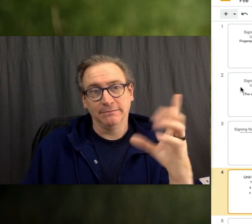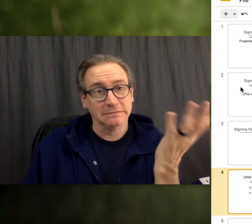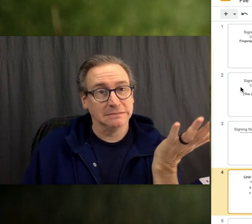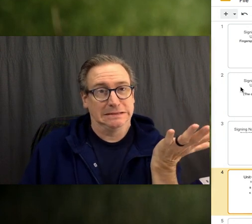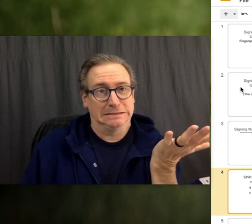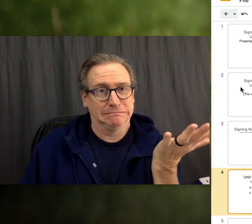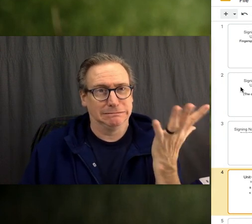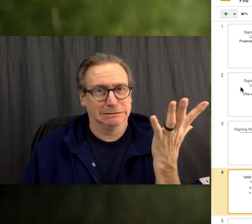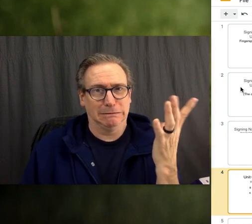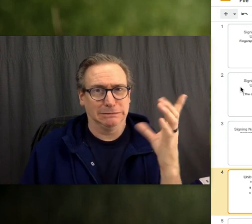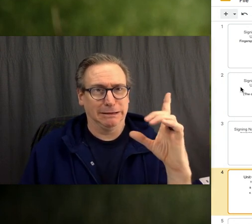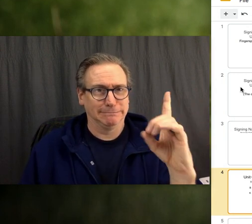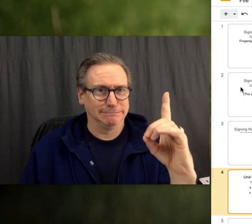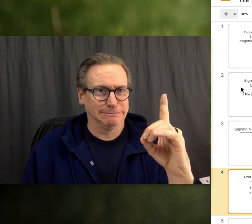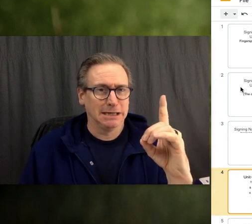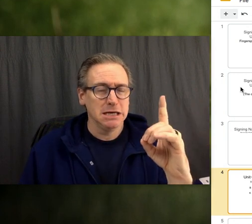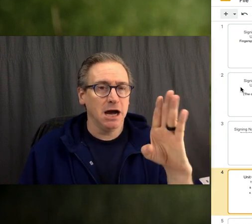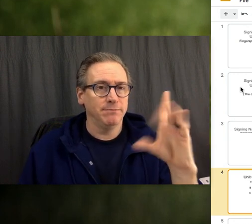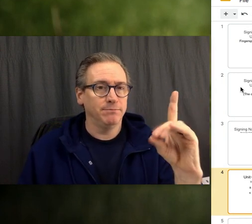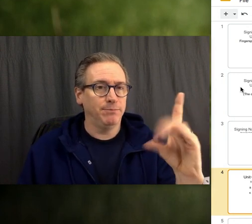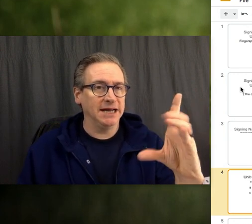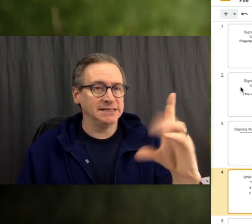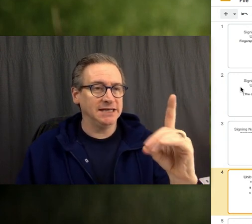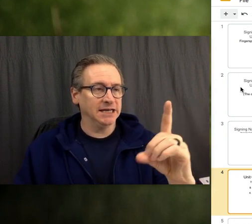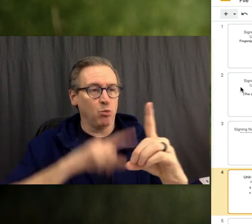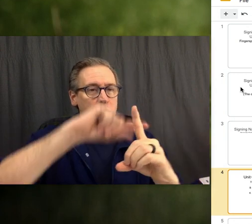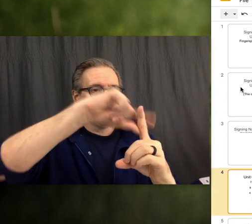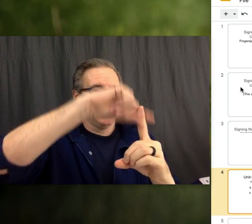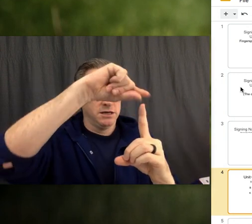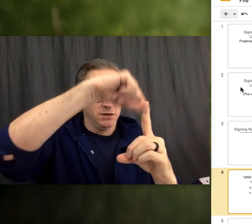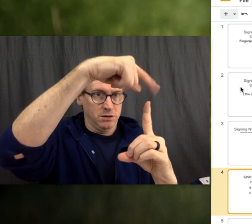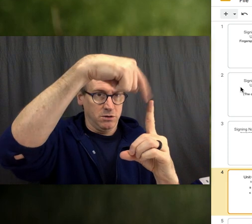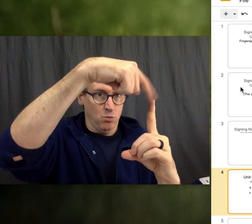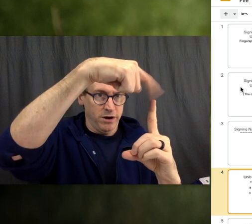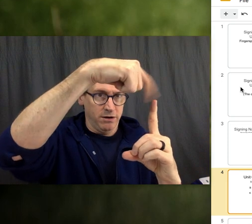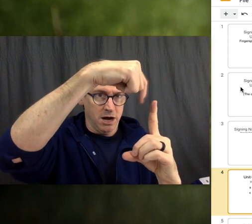B. Sorry. But it's D. It's one